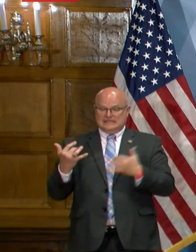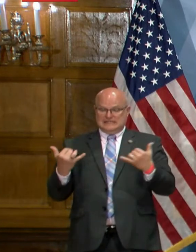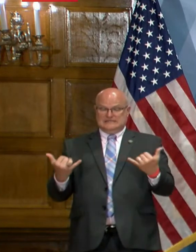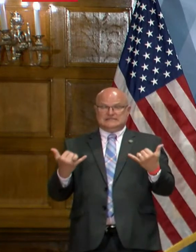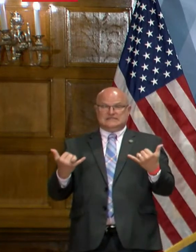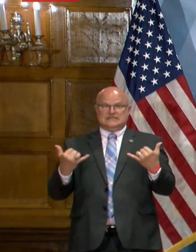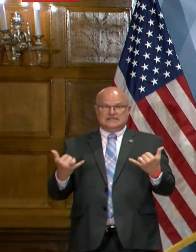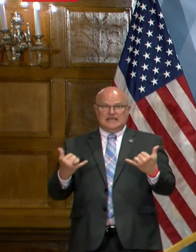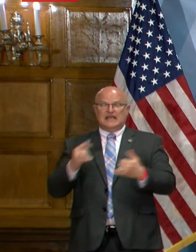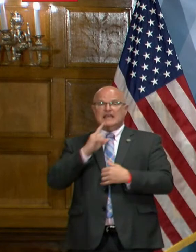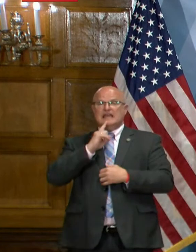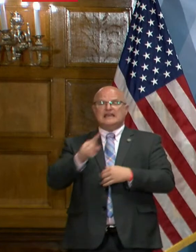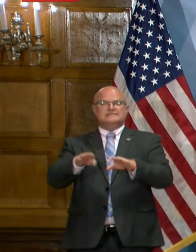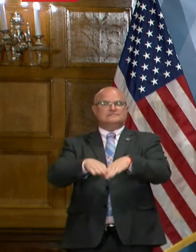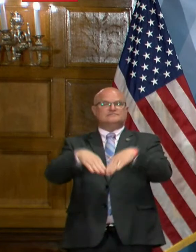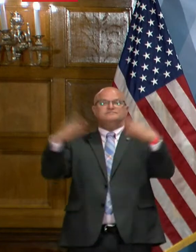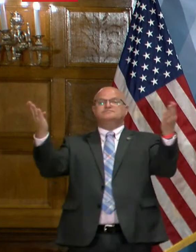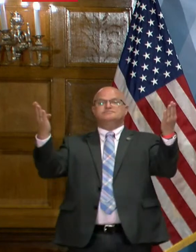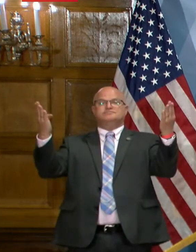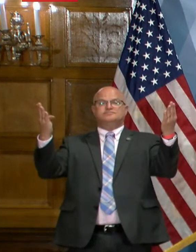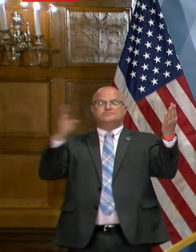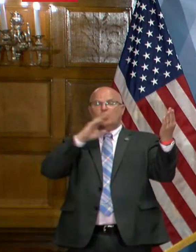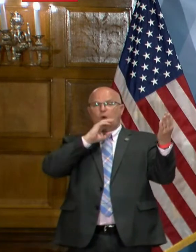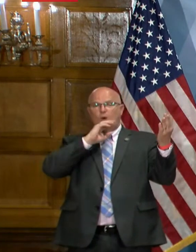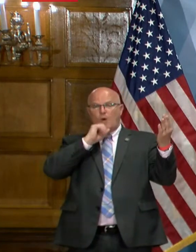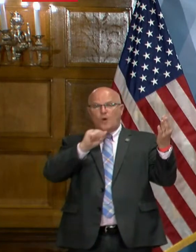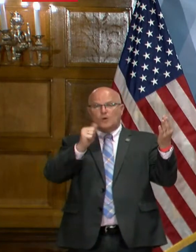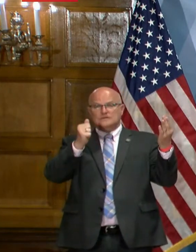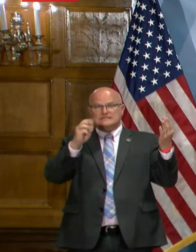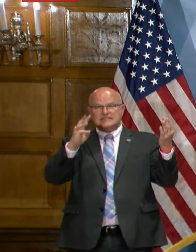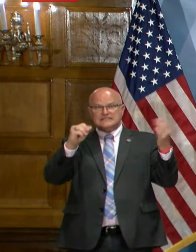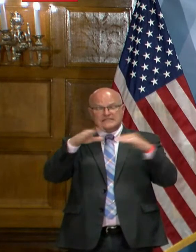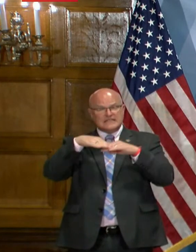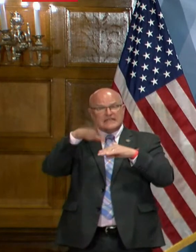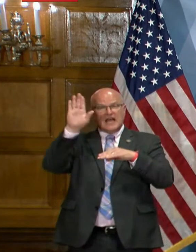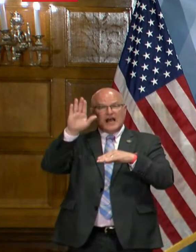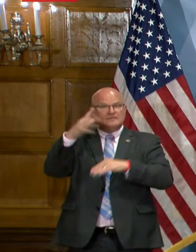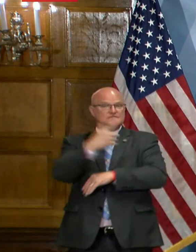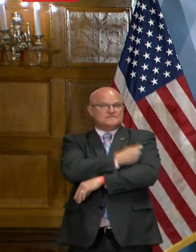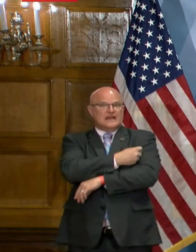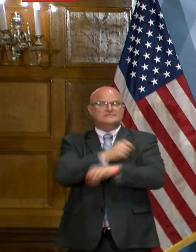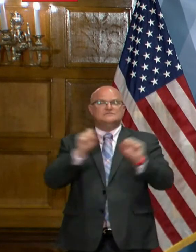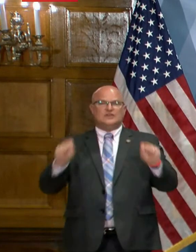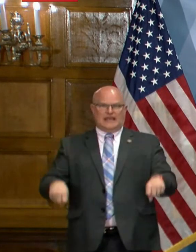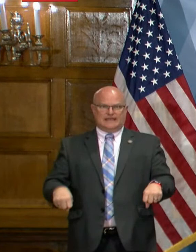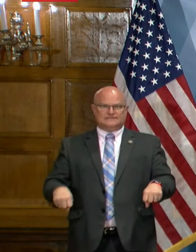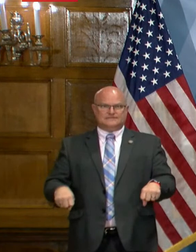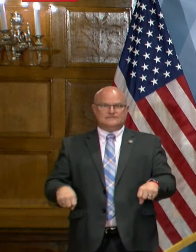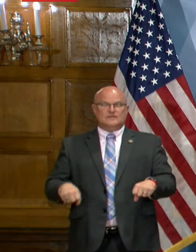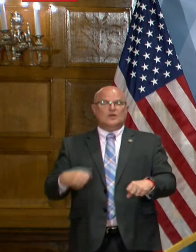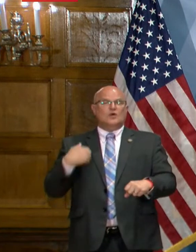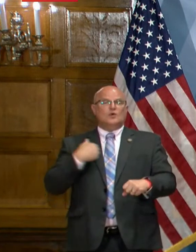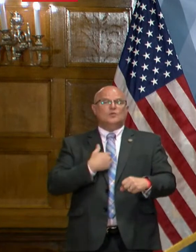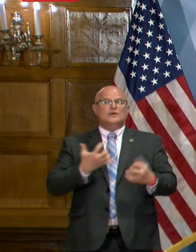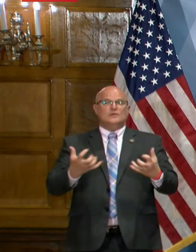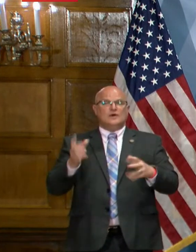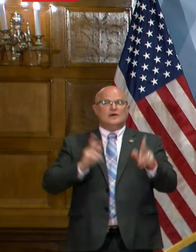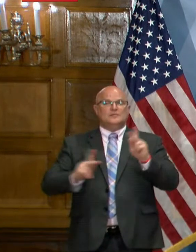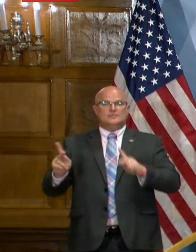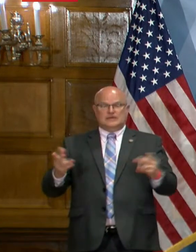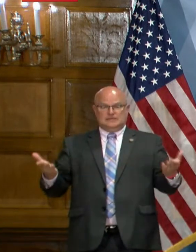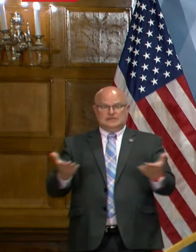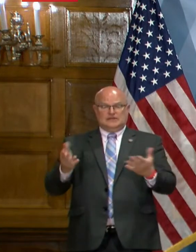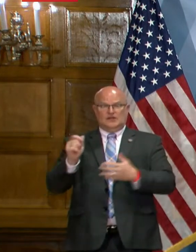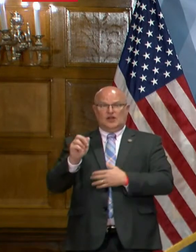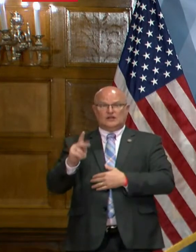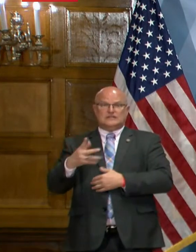today, it is full open if you're above 16 to get the vaccine. We want Arkansans to get it